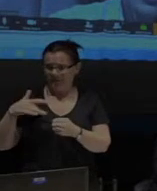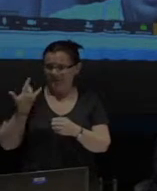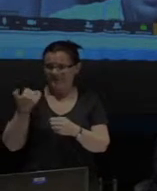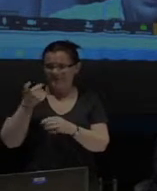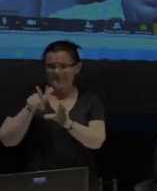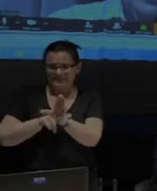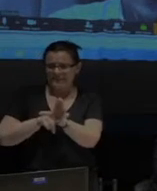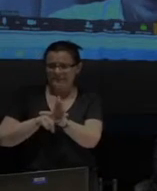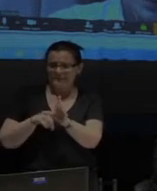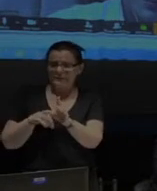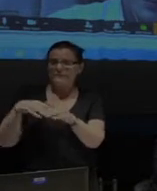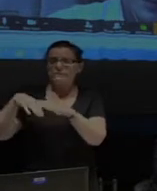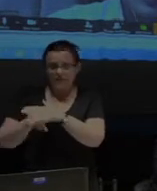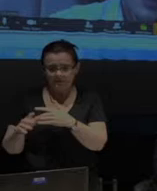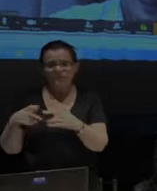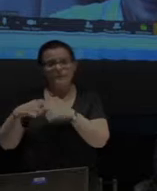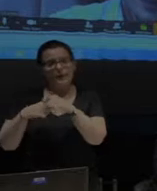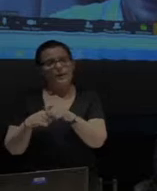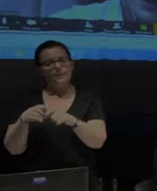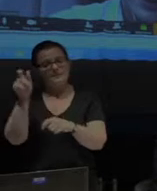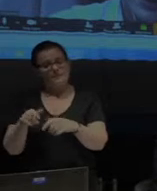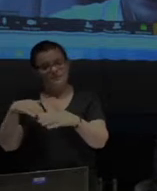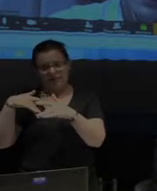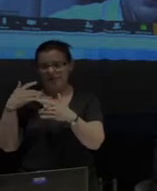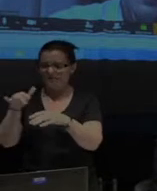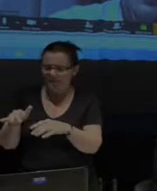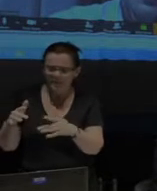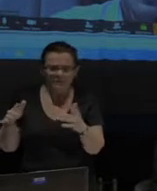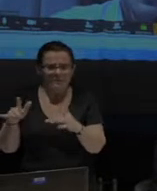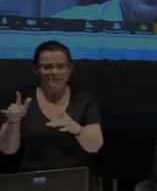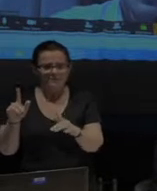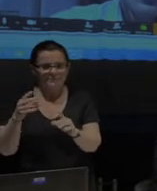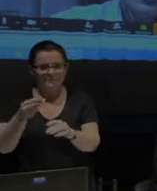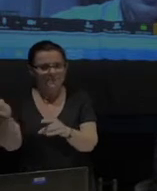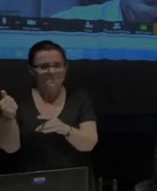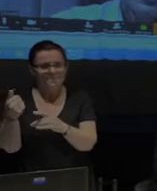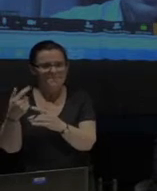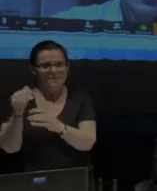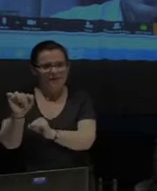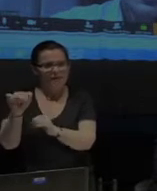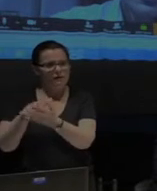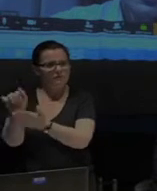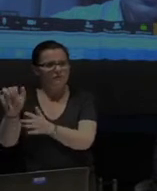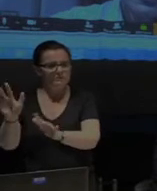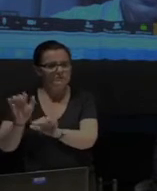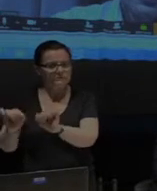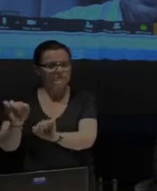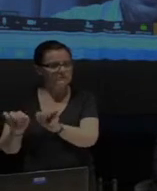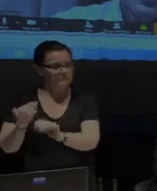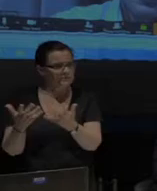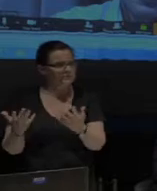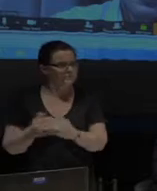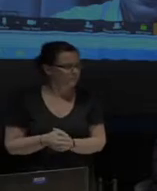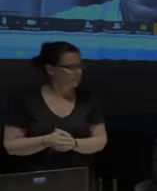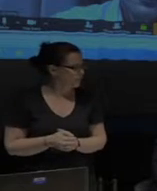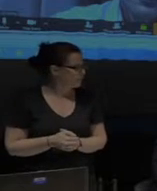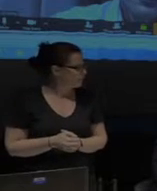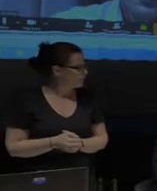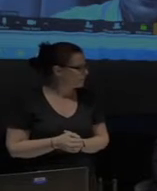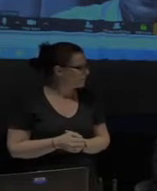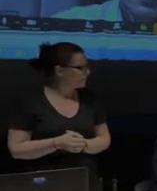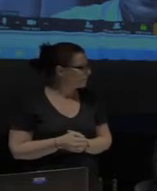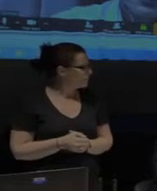years and have become citizens of that country. That's very helpful. Are there other colleagues interested in joining